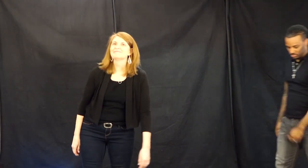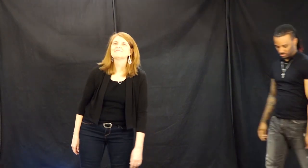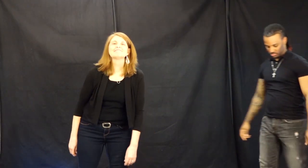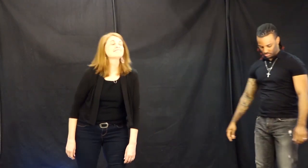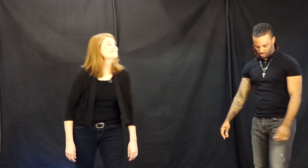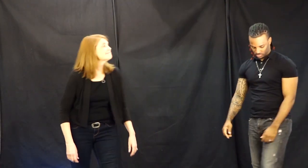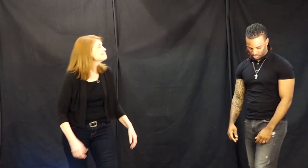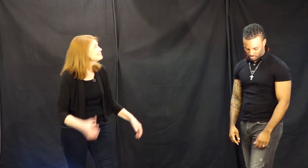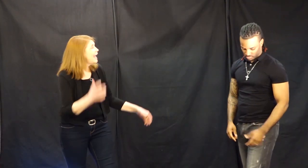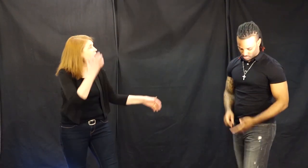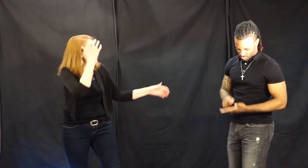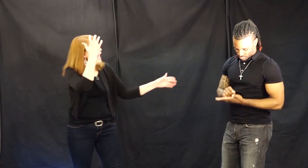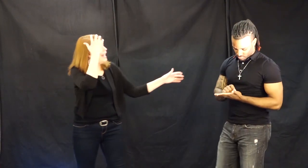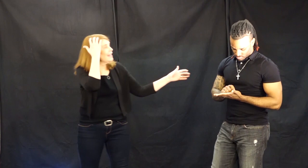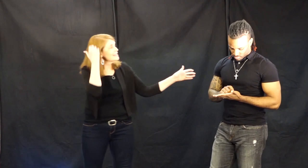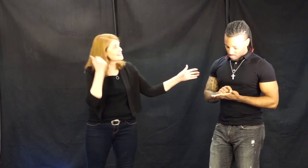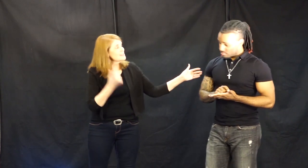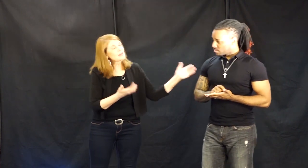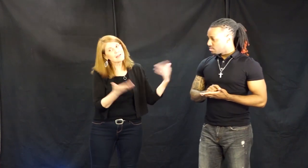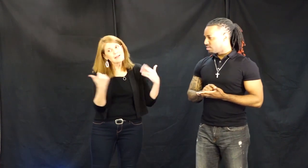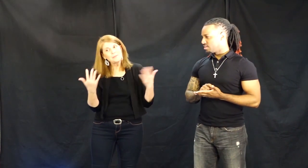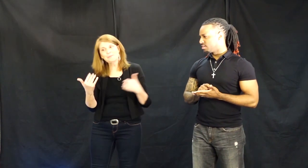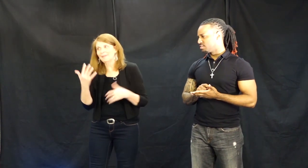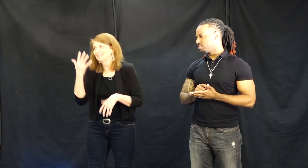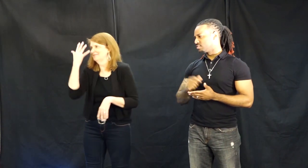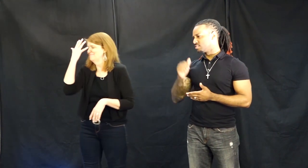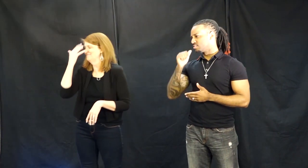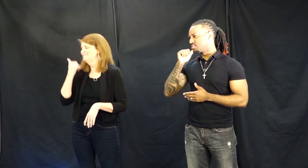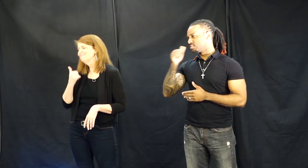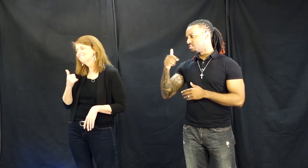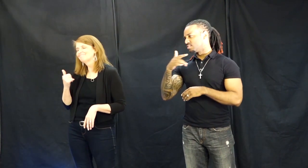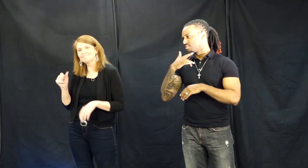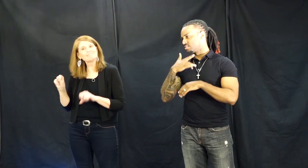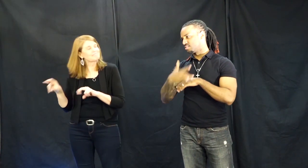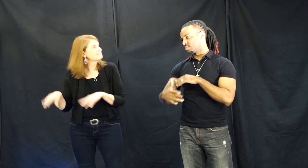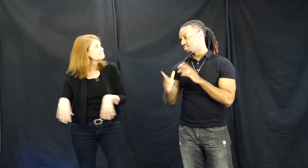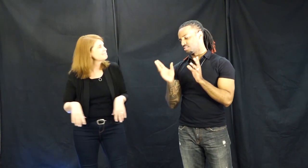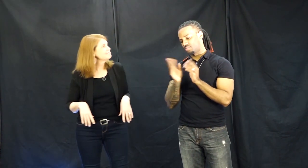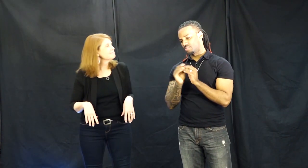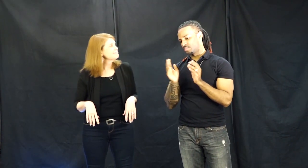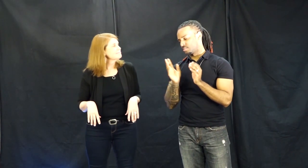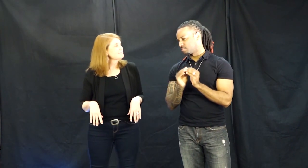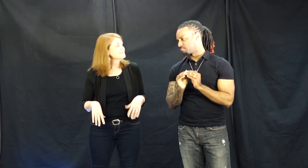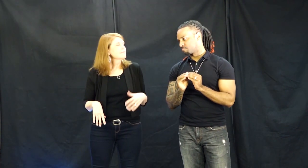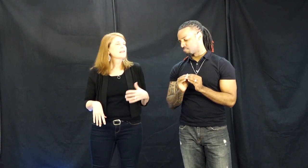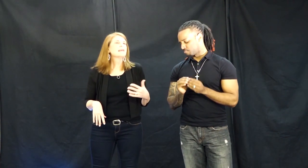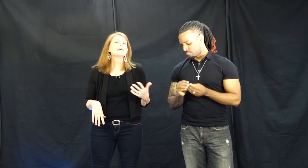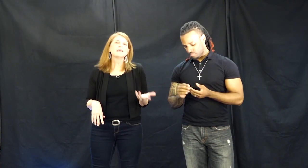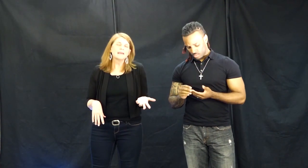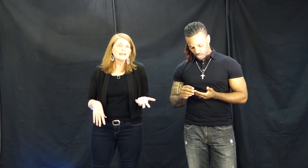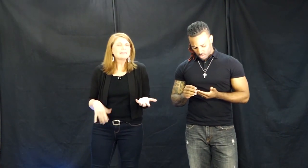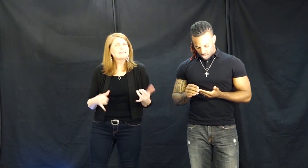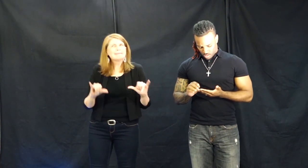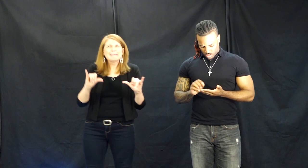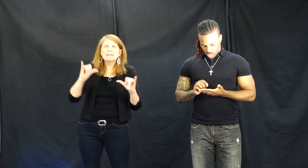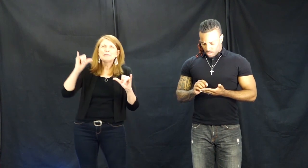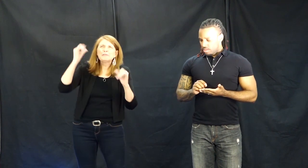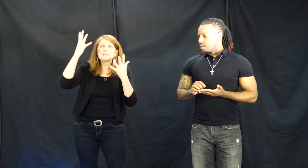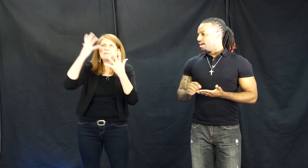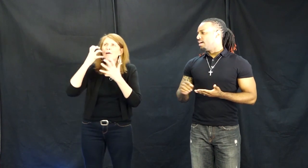Alexander, come back to sleep. I have an early meeting out of town. It's still dark outside.